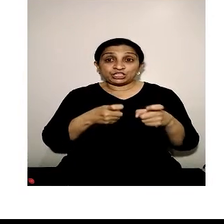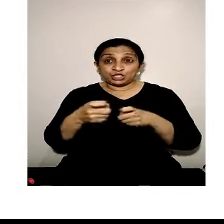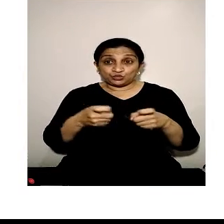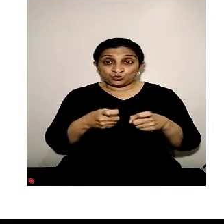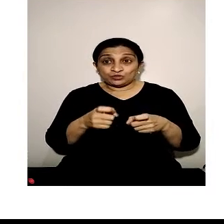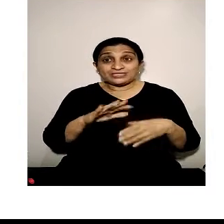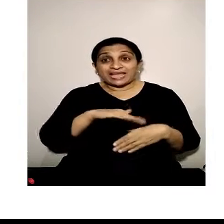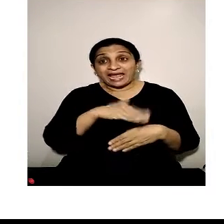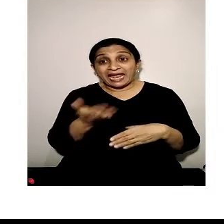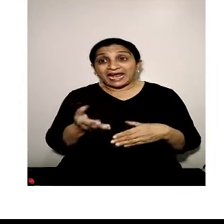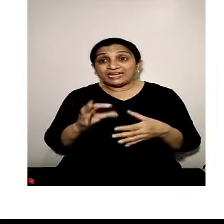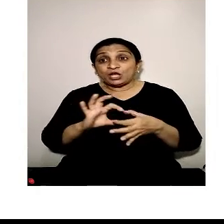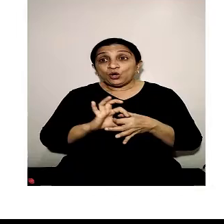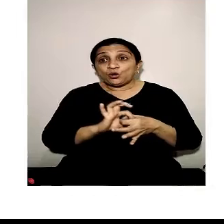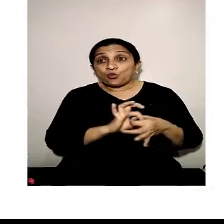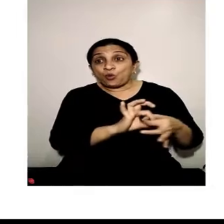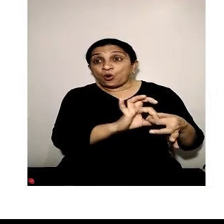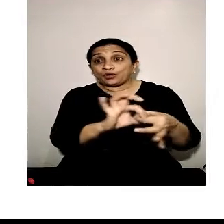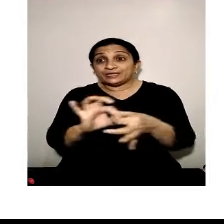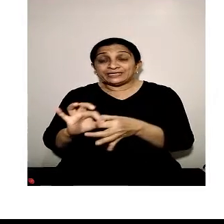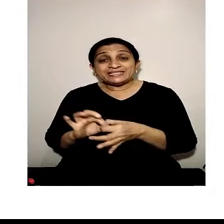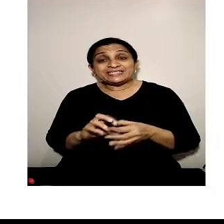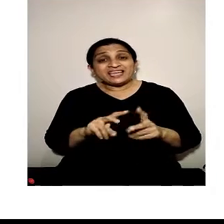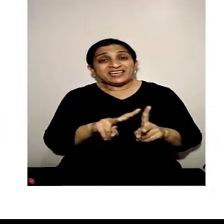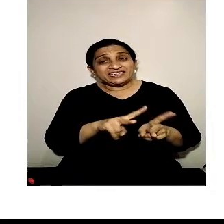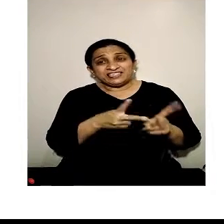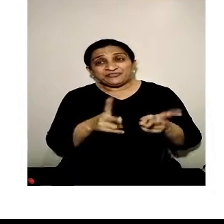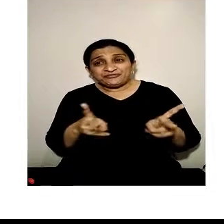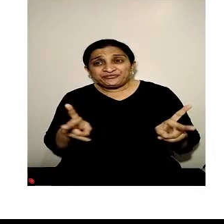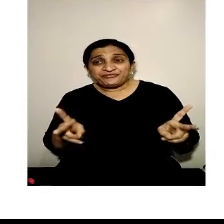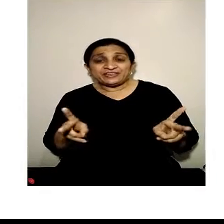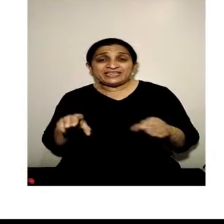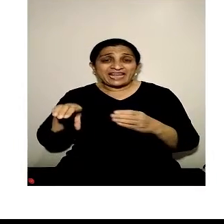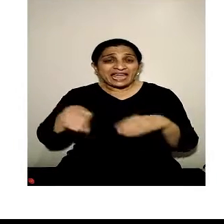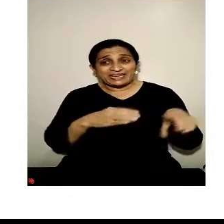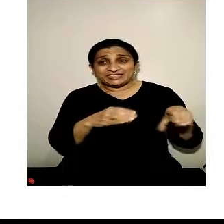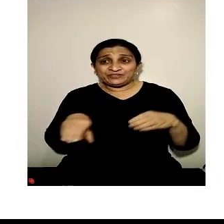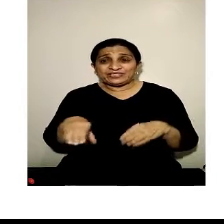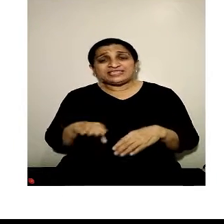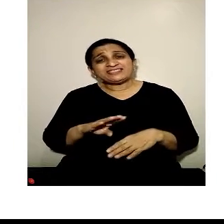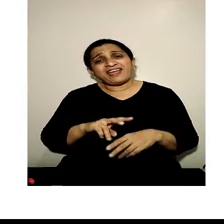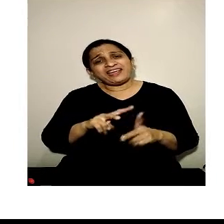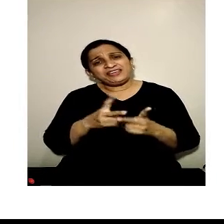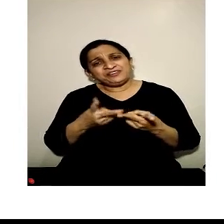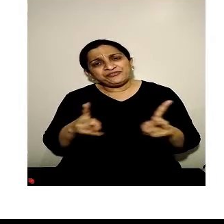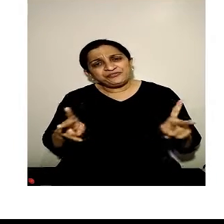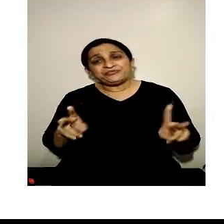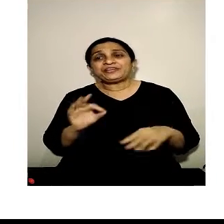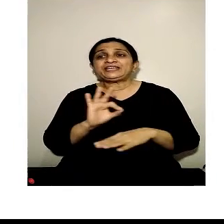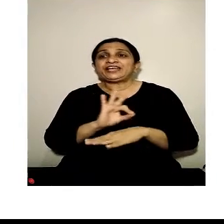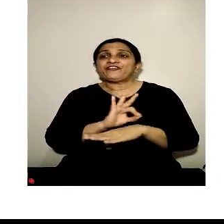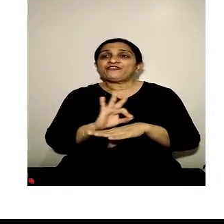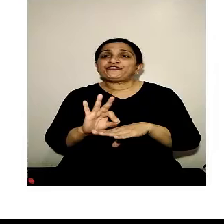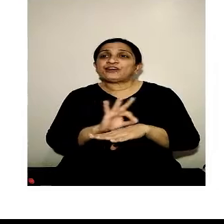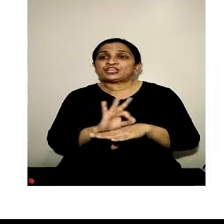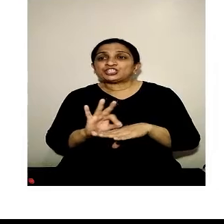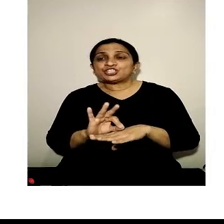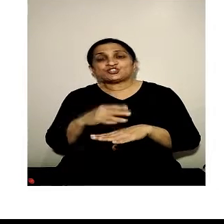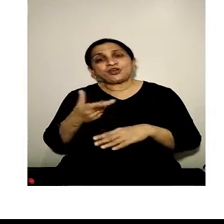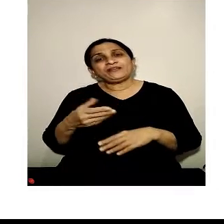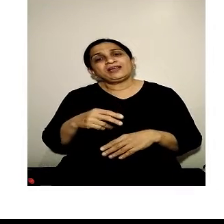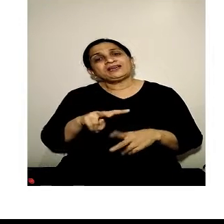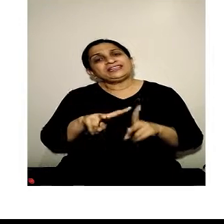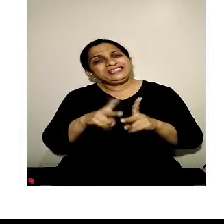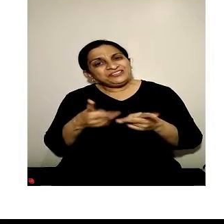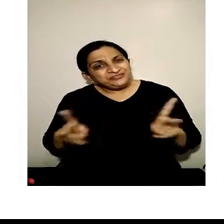Then it controls and coordinates different activities and different